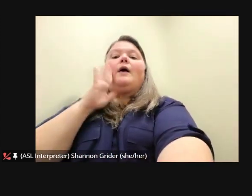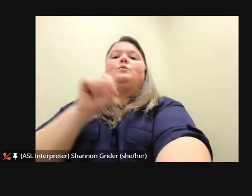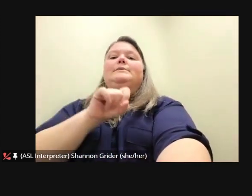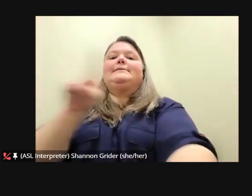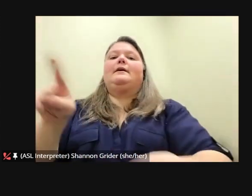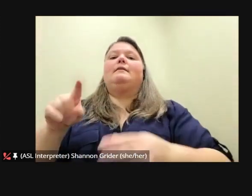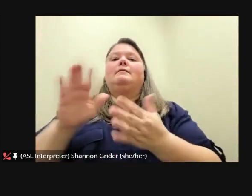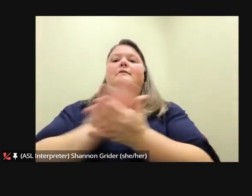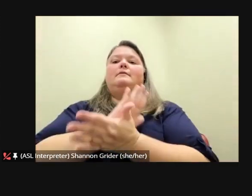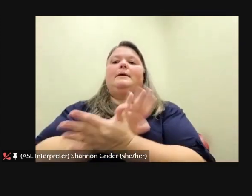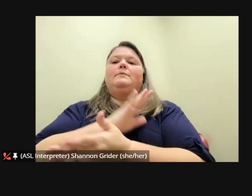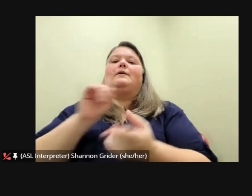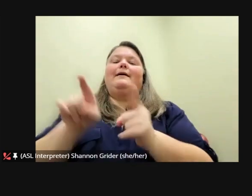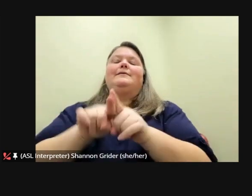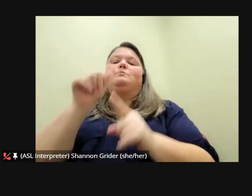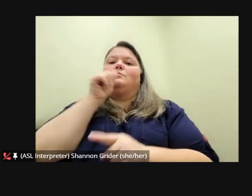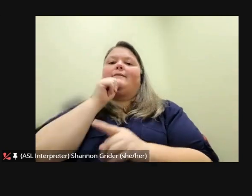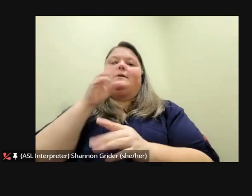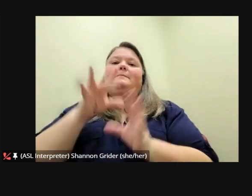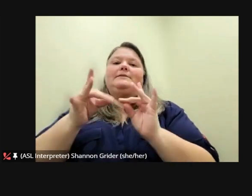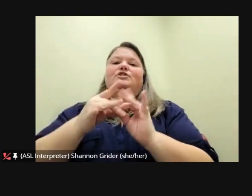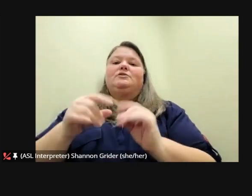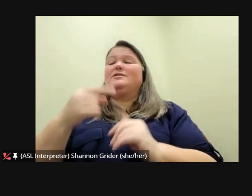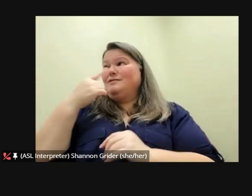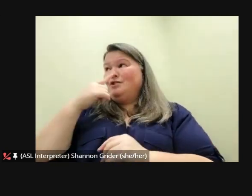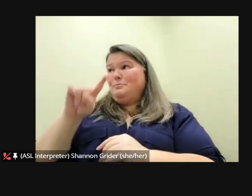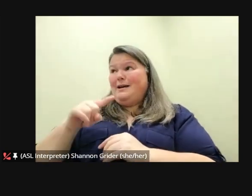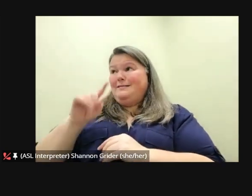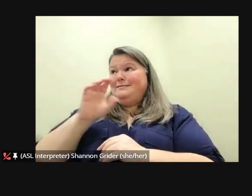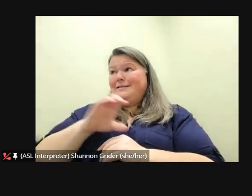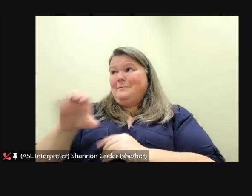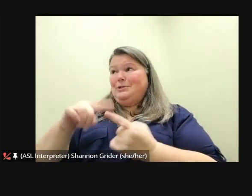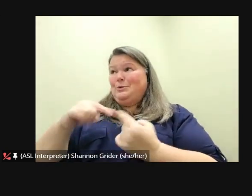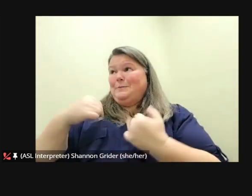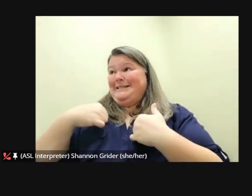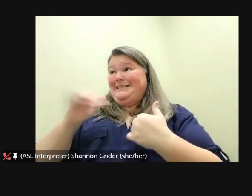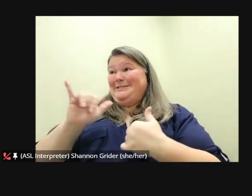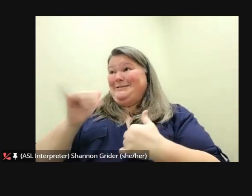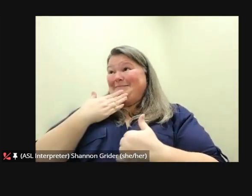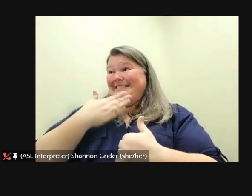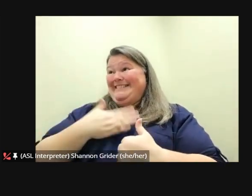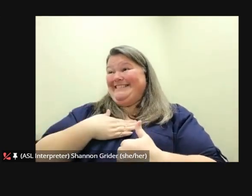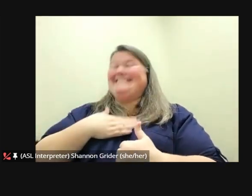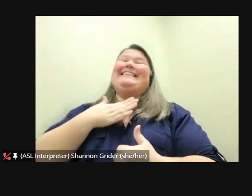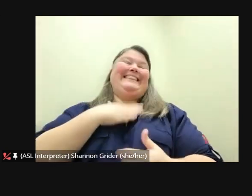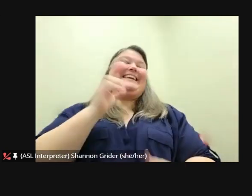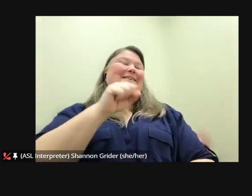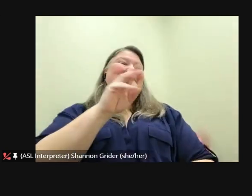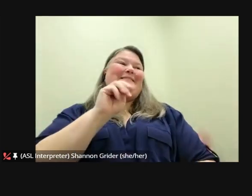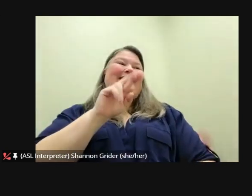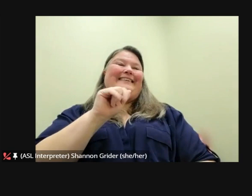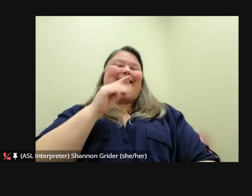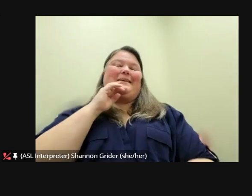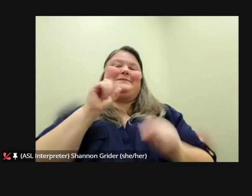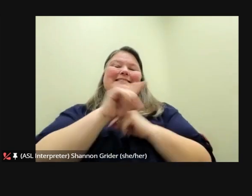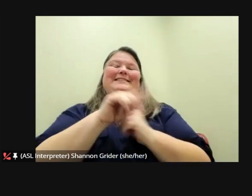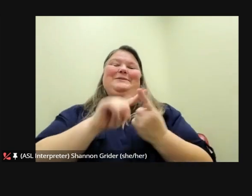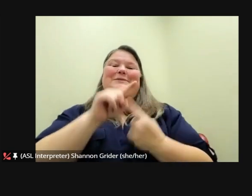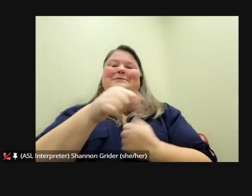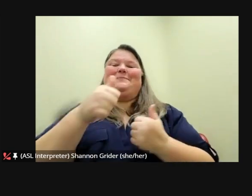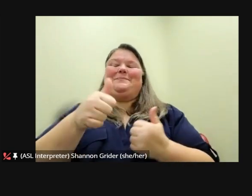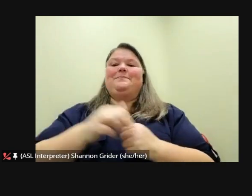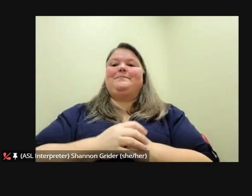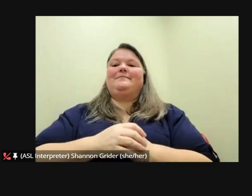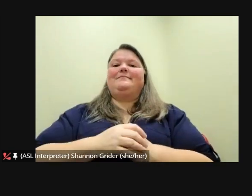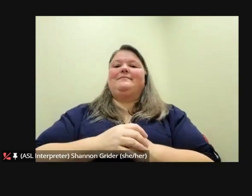messages. Okay. Would you be willing to send mine to me as well? I will. Absolutely. Yes. I've lost it. Thank you so much. All right. And Caleb, one more check. You said who